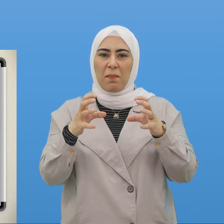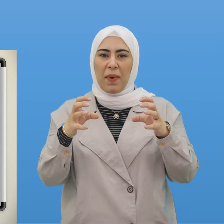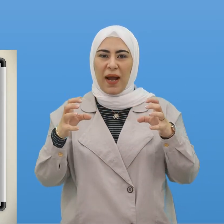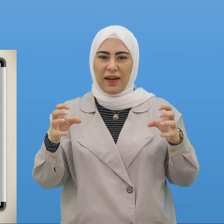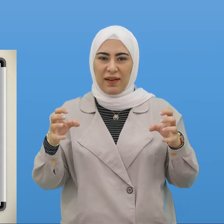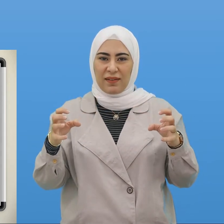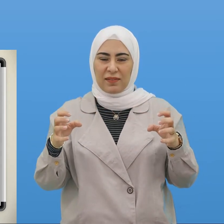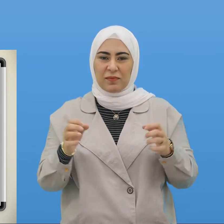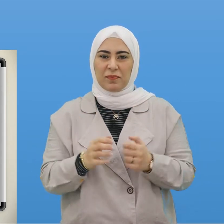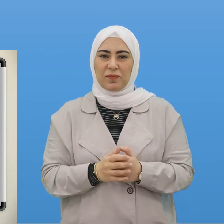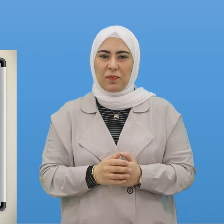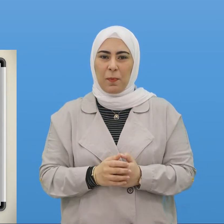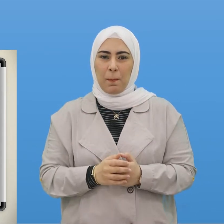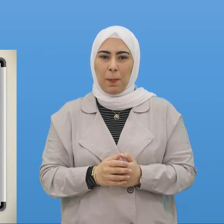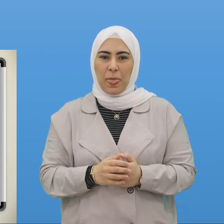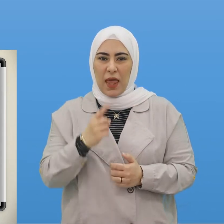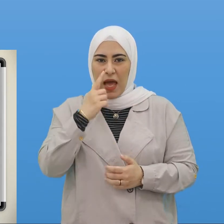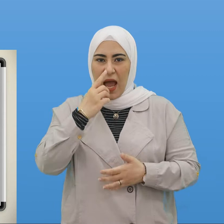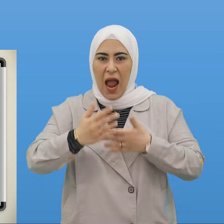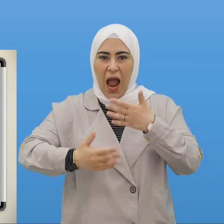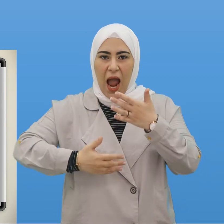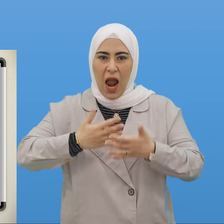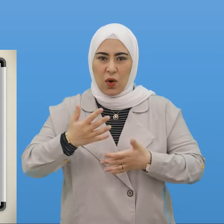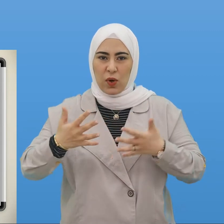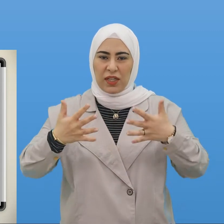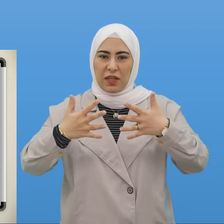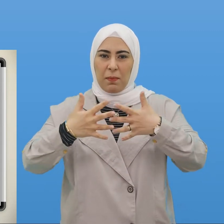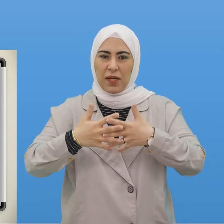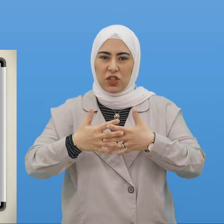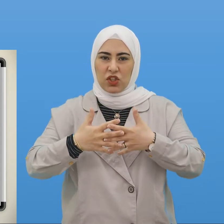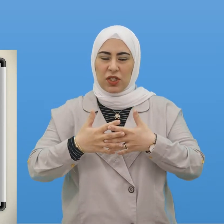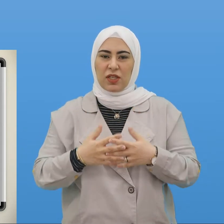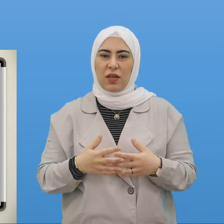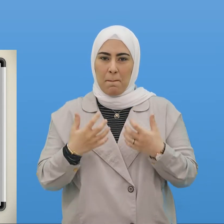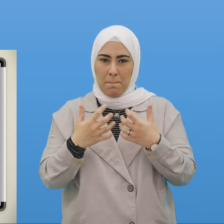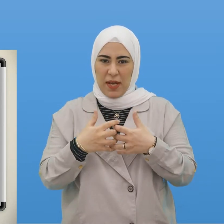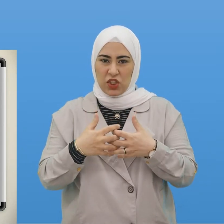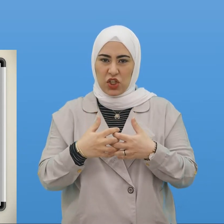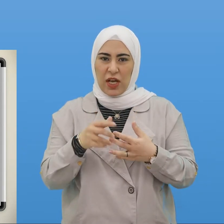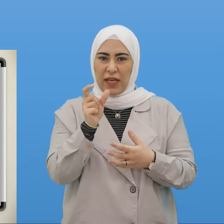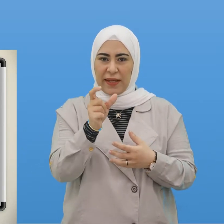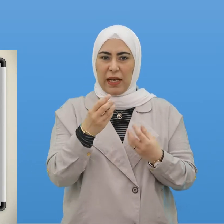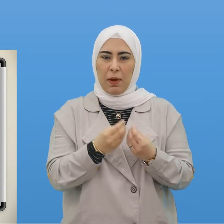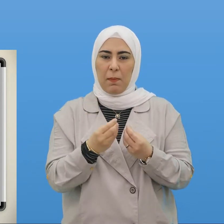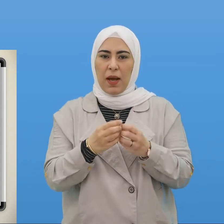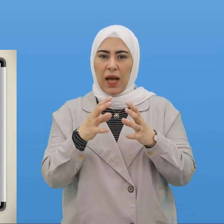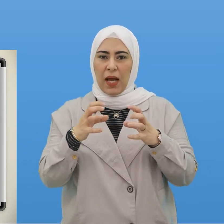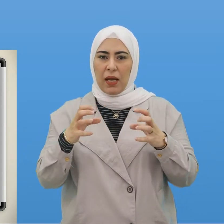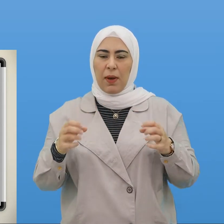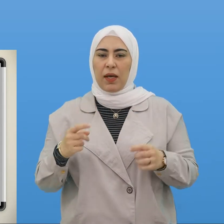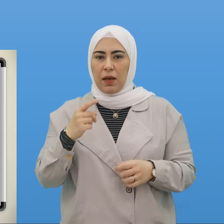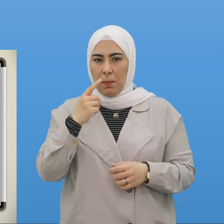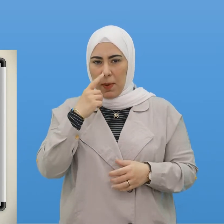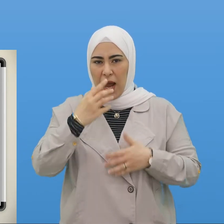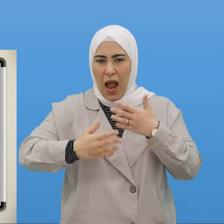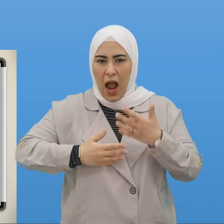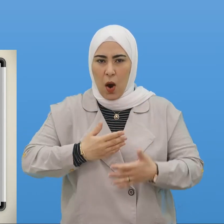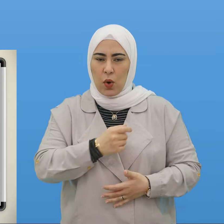words underneath. Try matching the words with their meanings. You can pause the video and come back to look at the